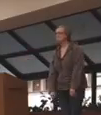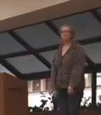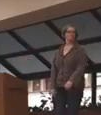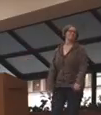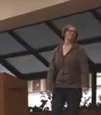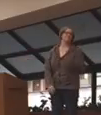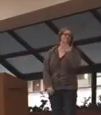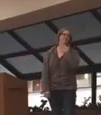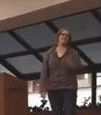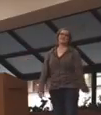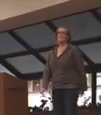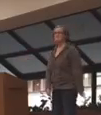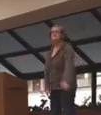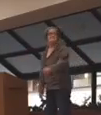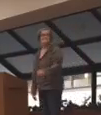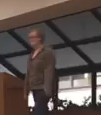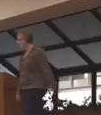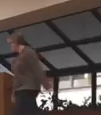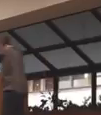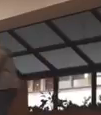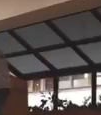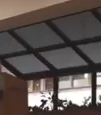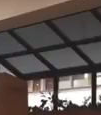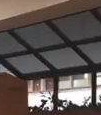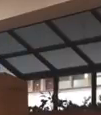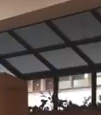And that's it. Thank you.